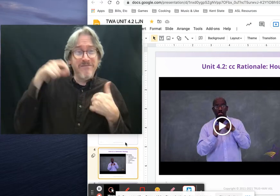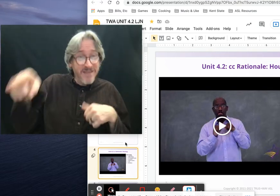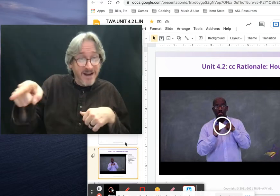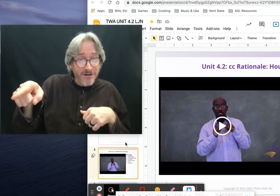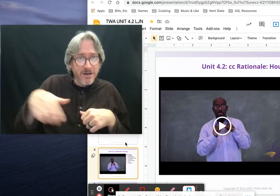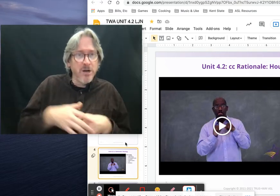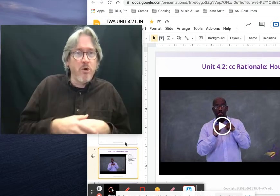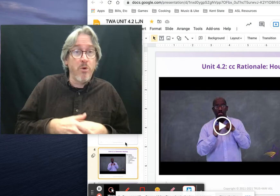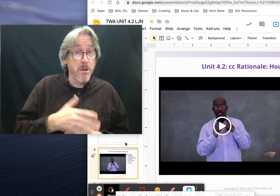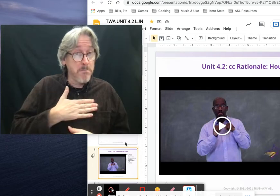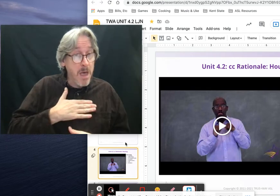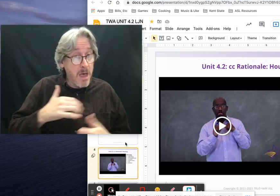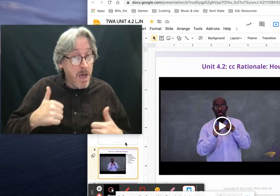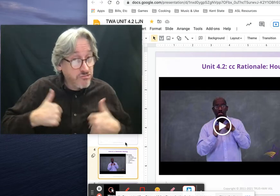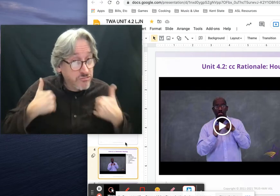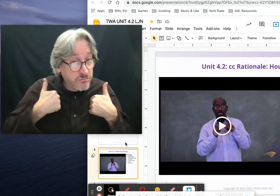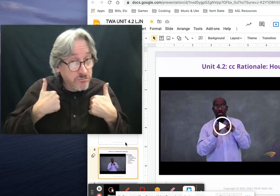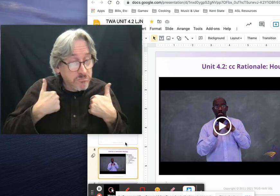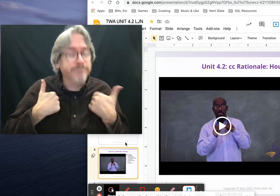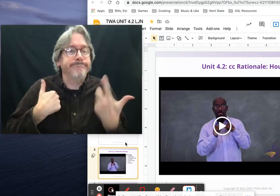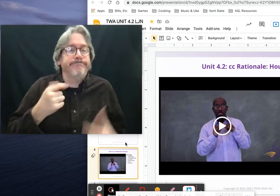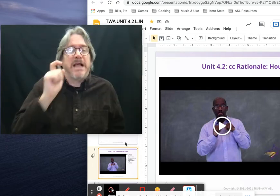I live there, or